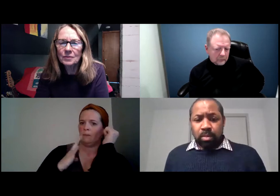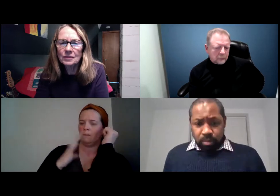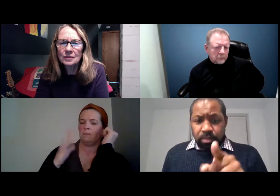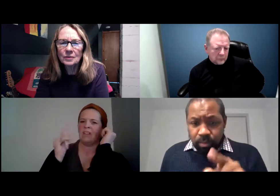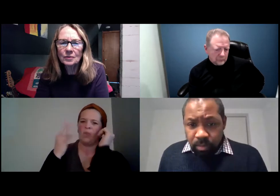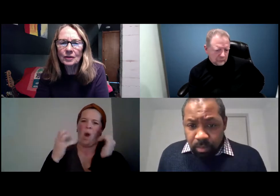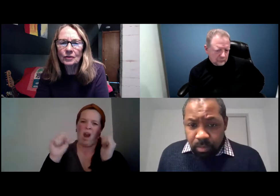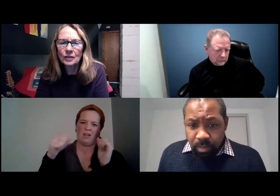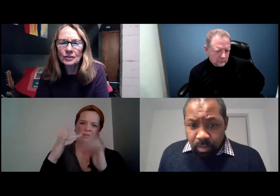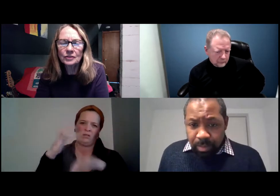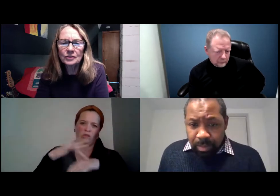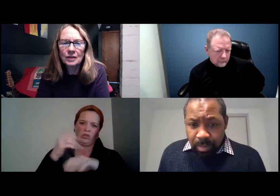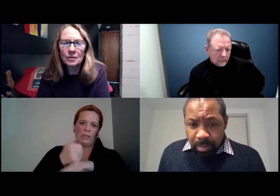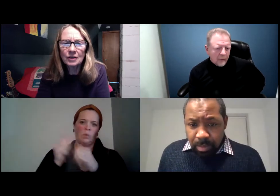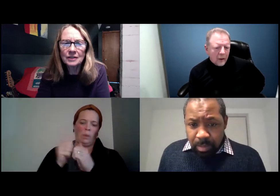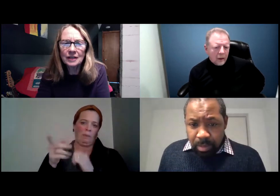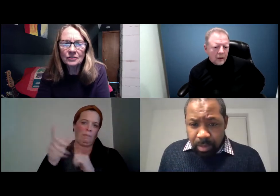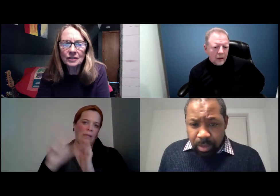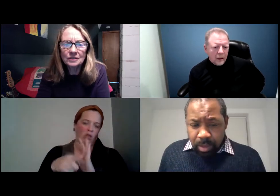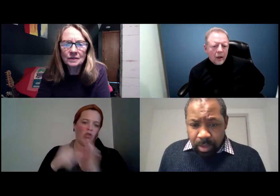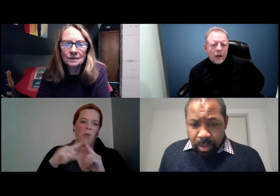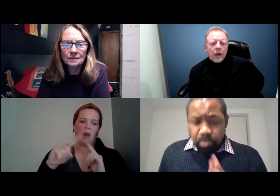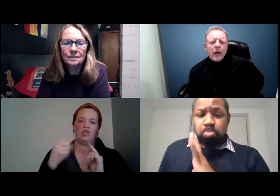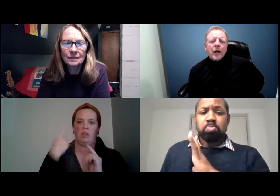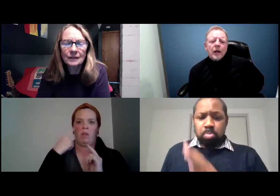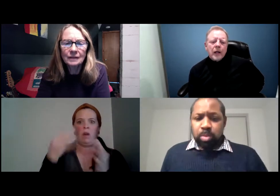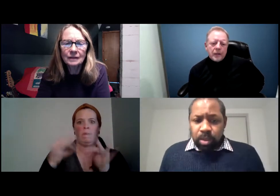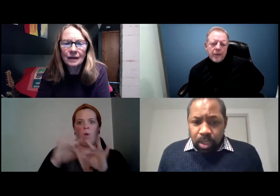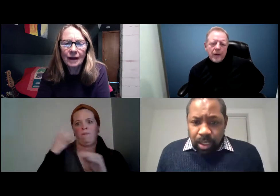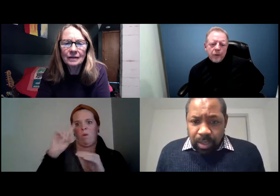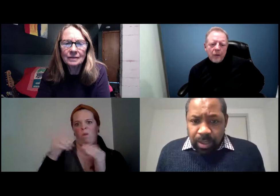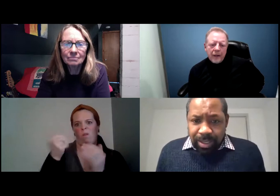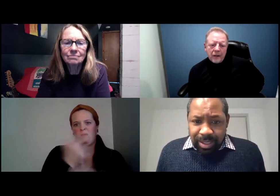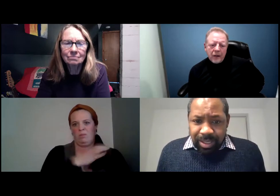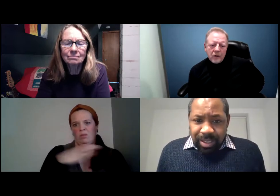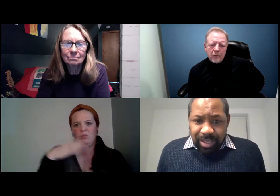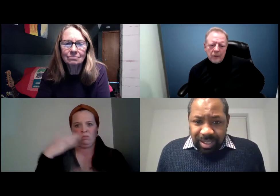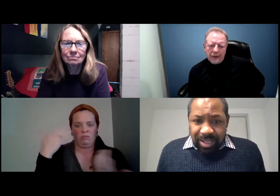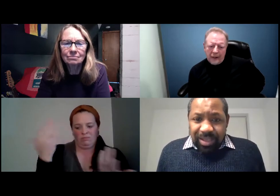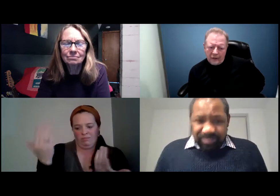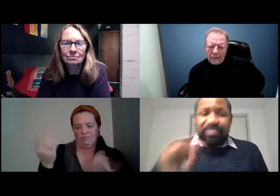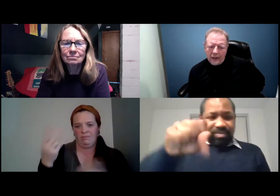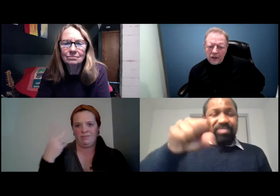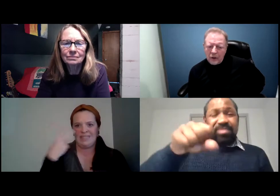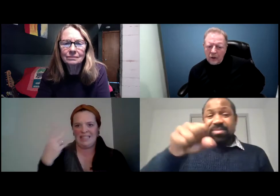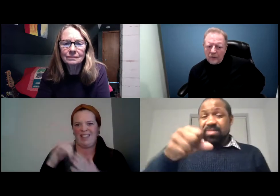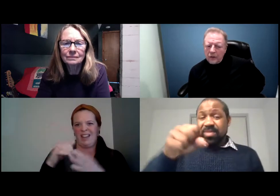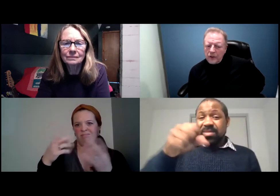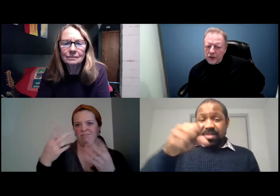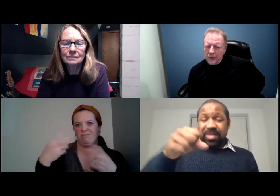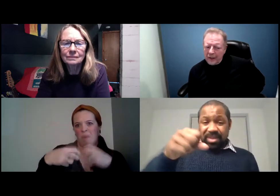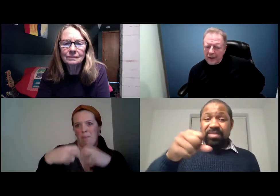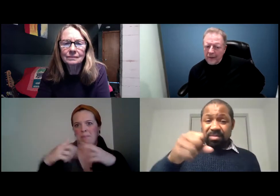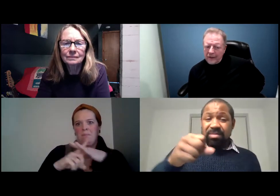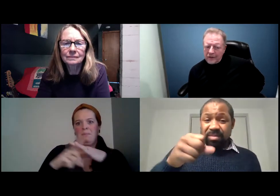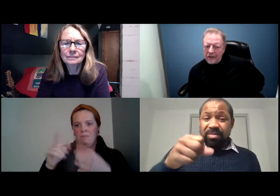Maybe you could tell me more about your question. Are you talking about contact tracing? Yes, but I can probably get in touch with them a little bit later on, but I just want to know if the commission